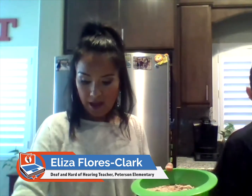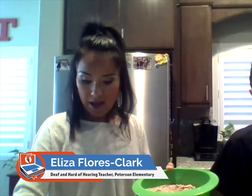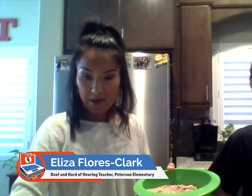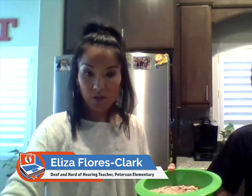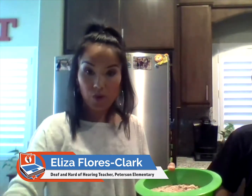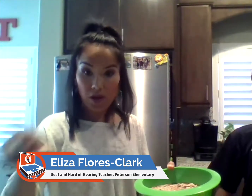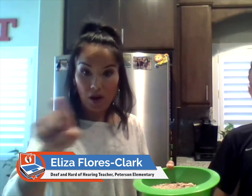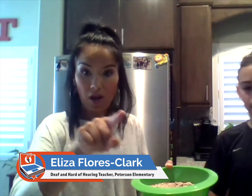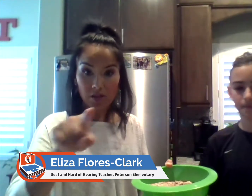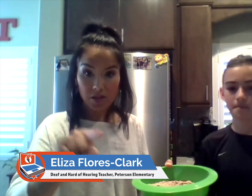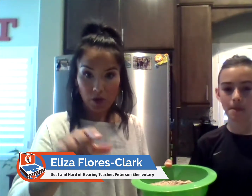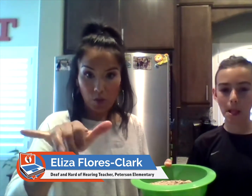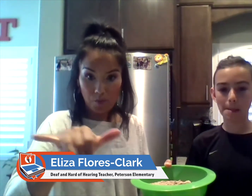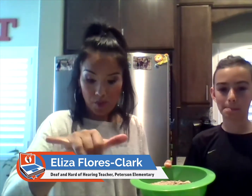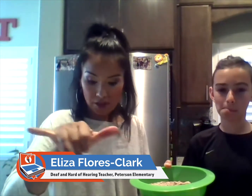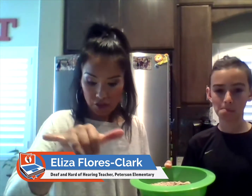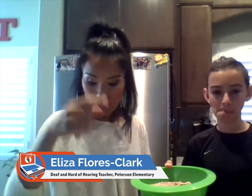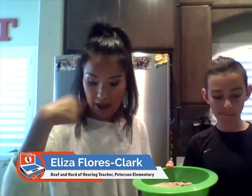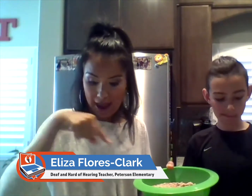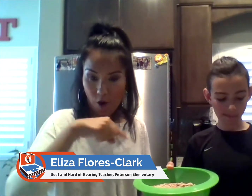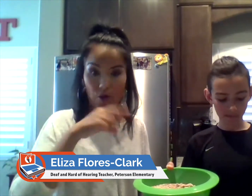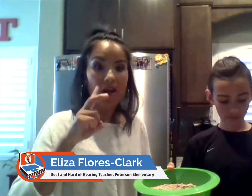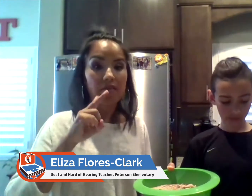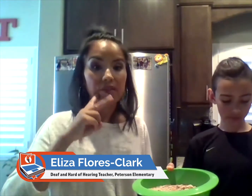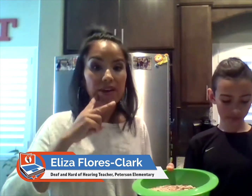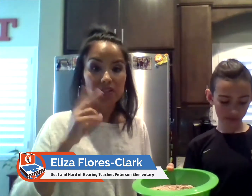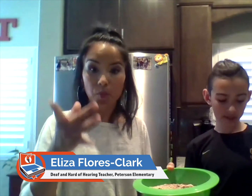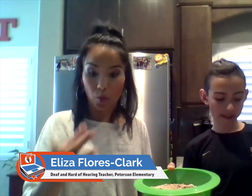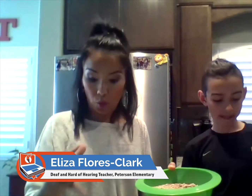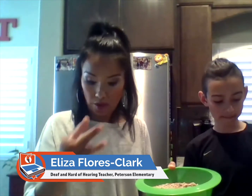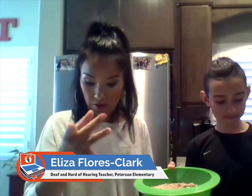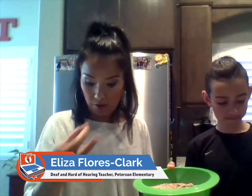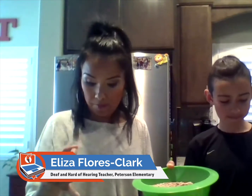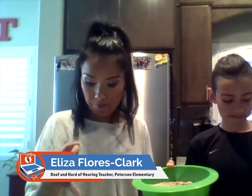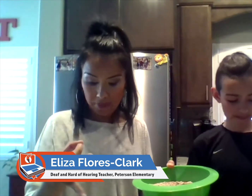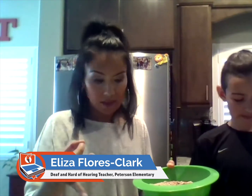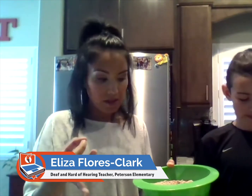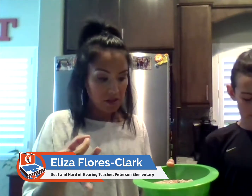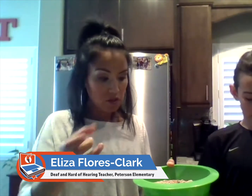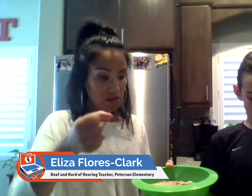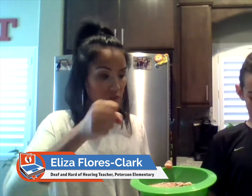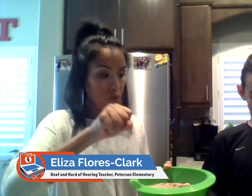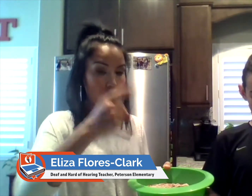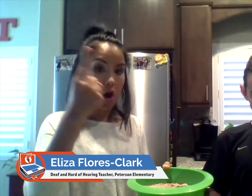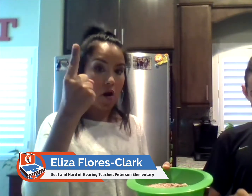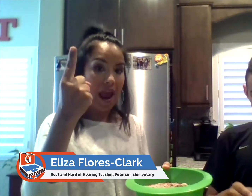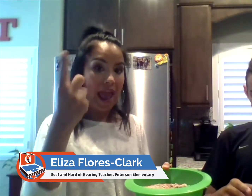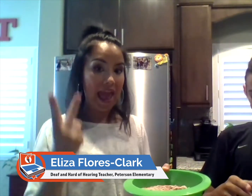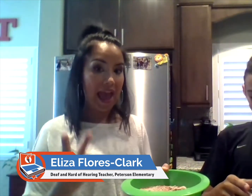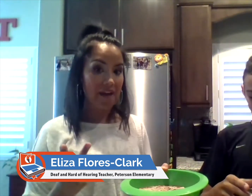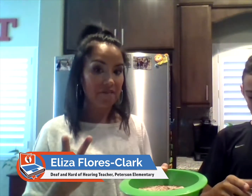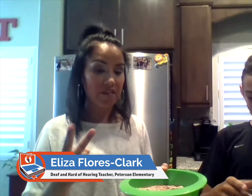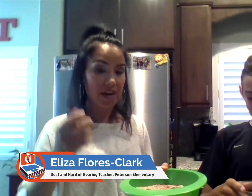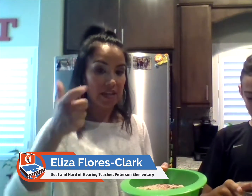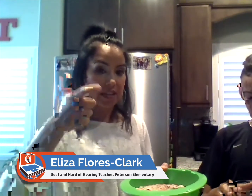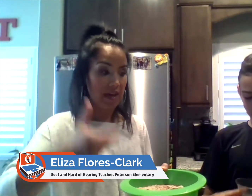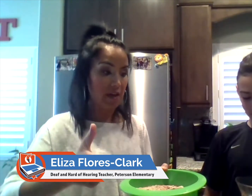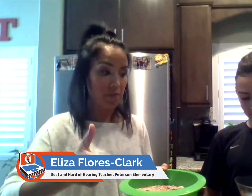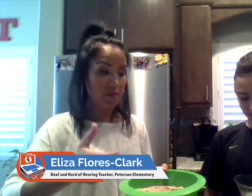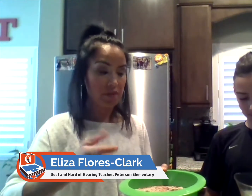And we also measured our vegetable oil. So can you pour our 1/2 cup